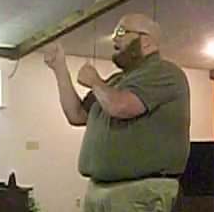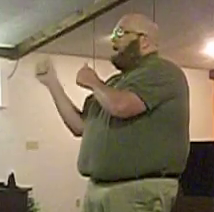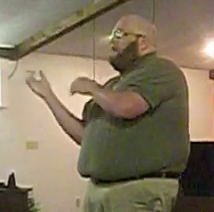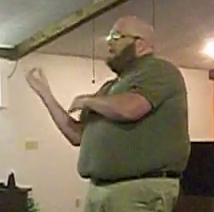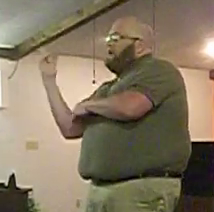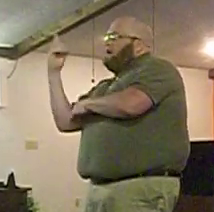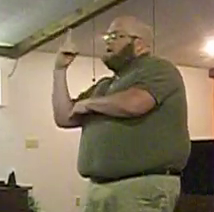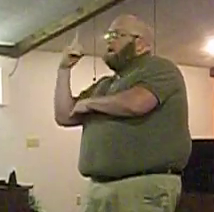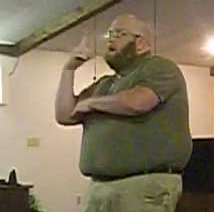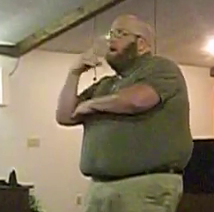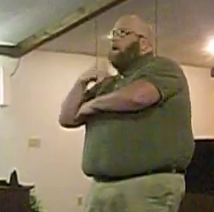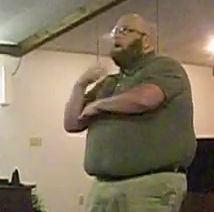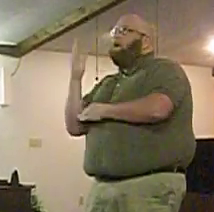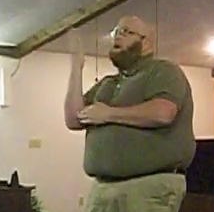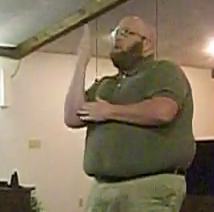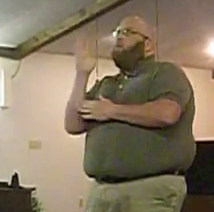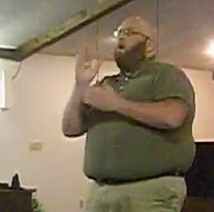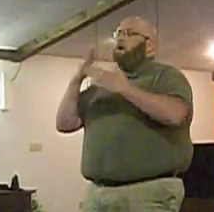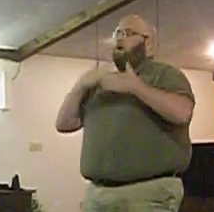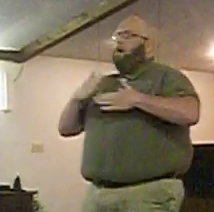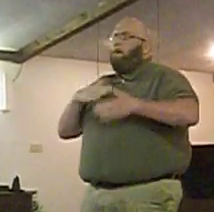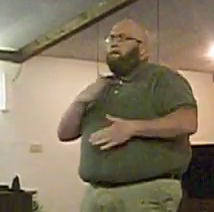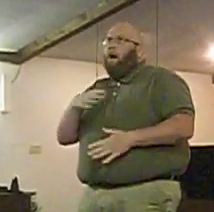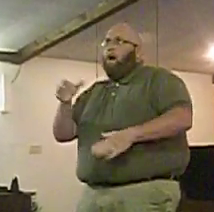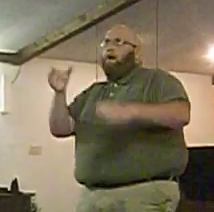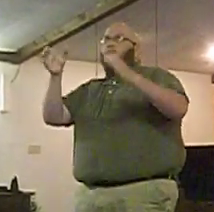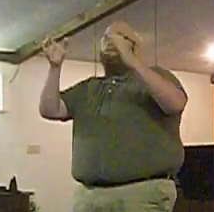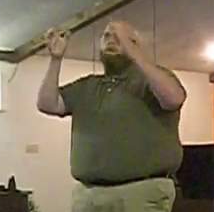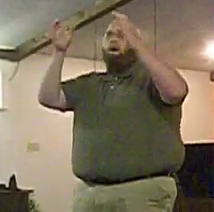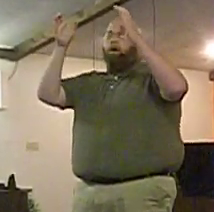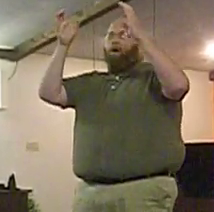the day he warned my prayer.